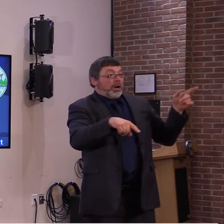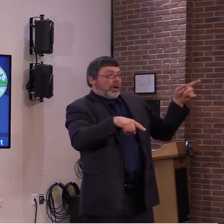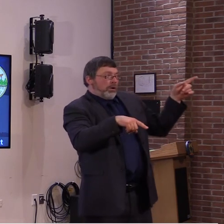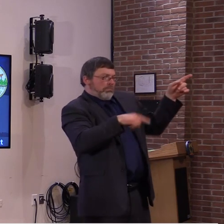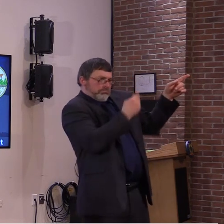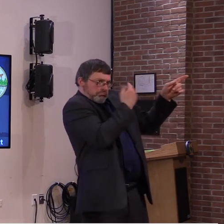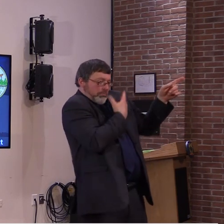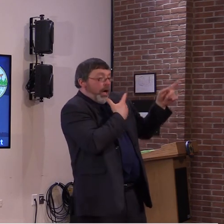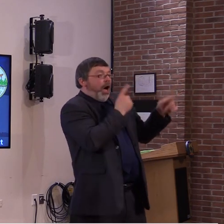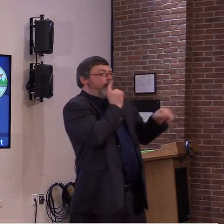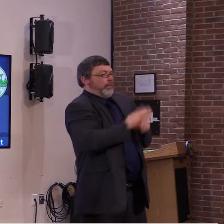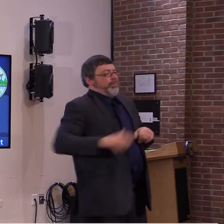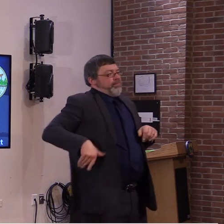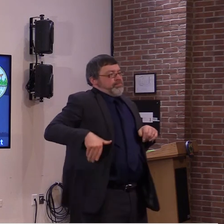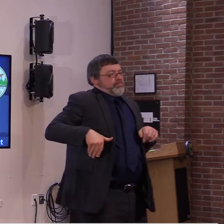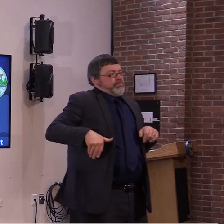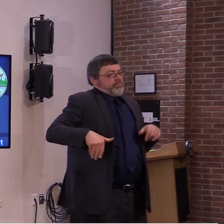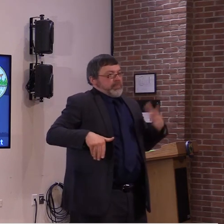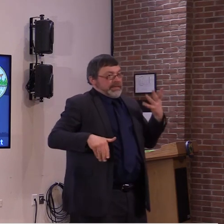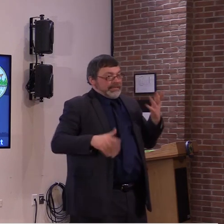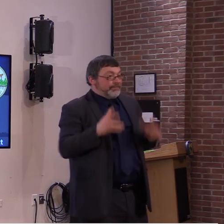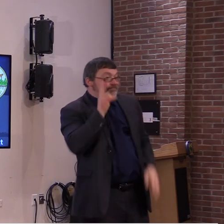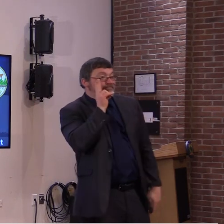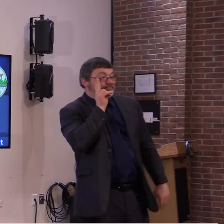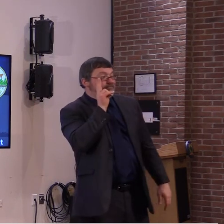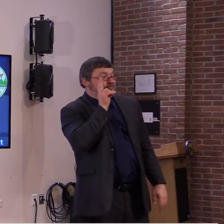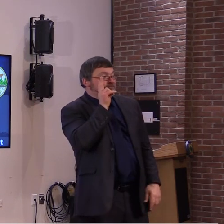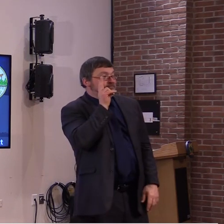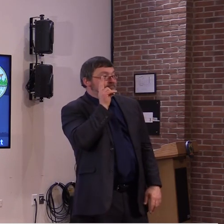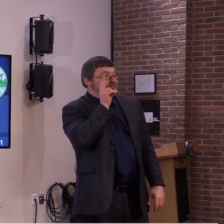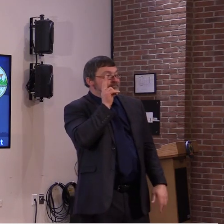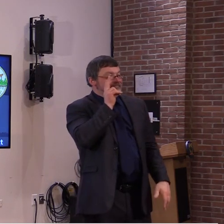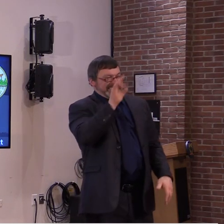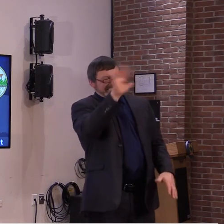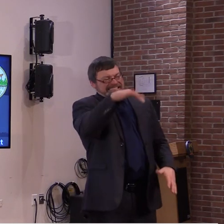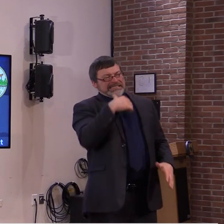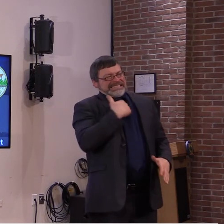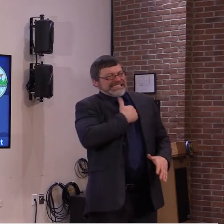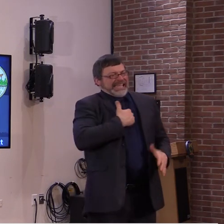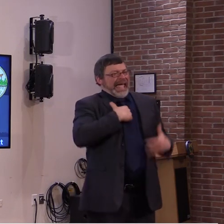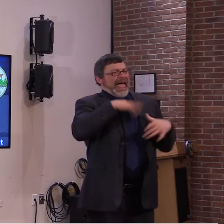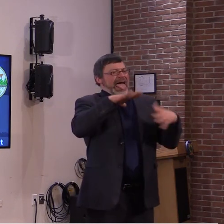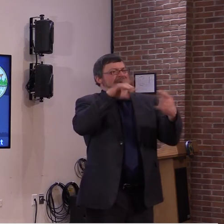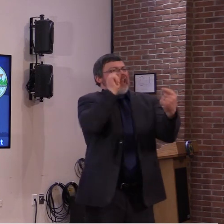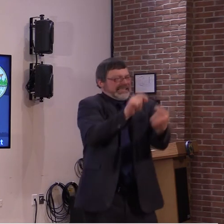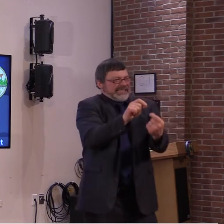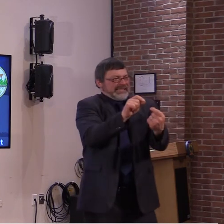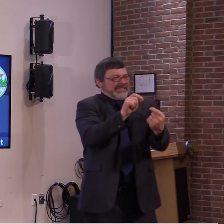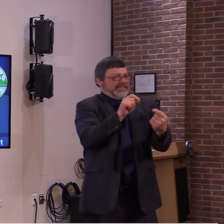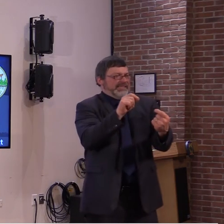we'll just have to see. I'm sorry to be so vague, but this is how it is.